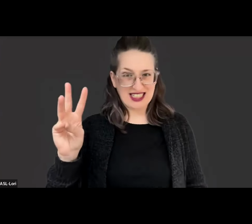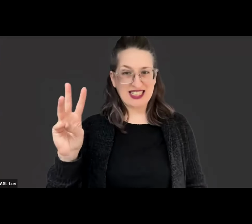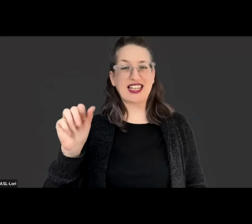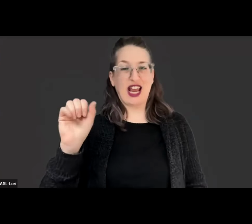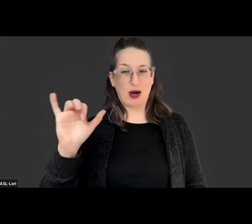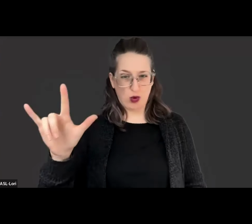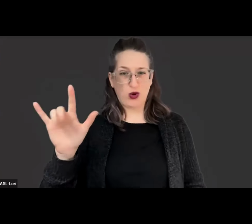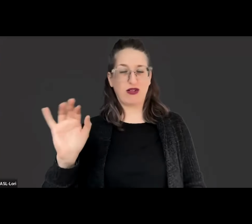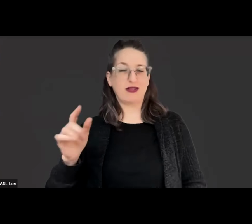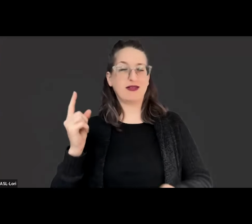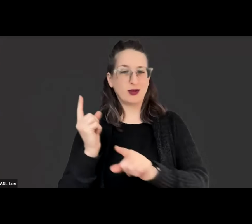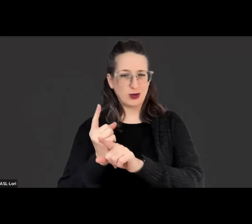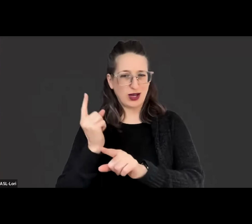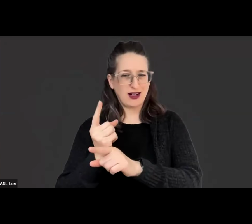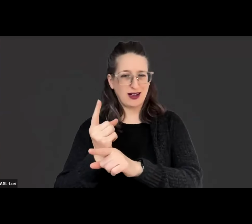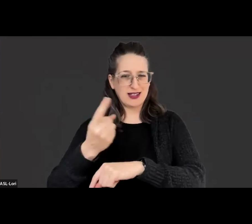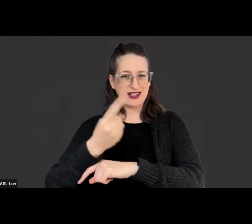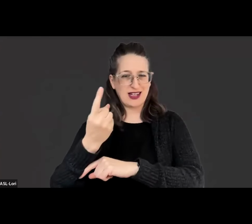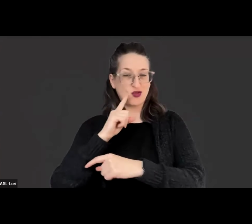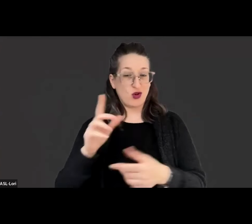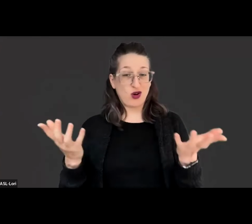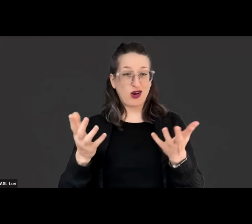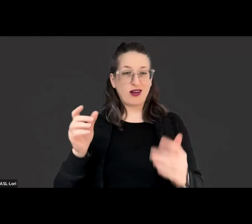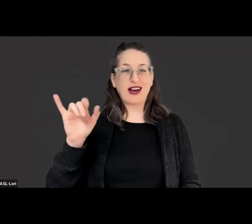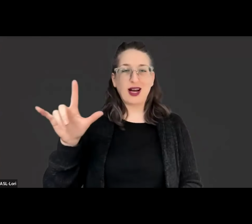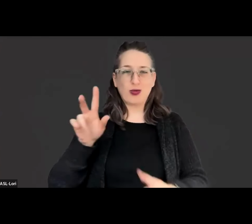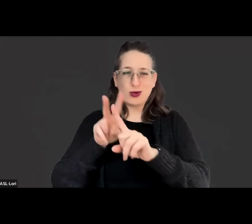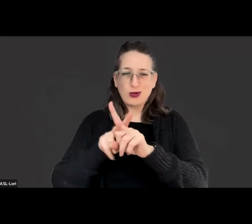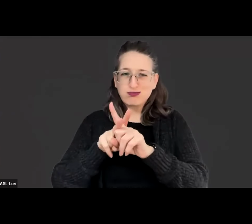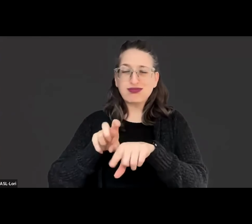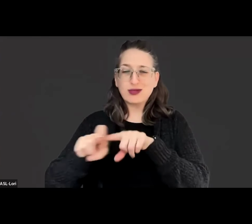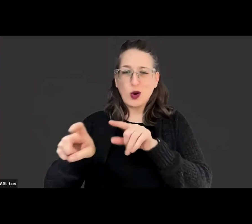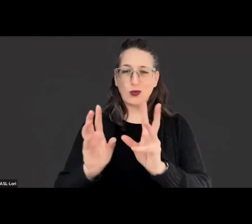16th is the correct date for the April implementation call.